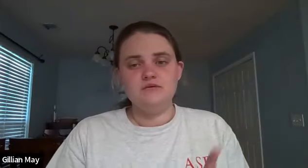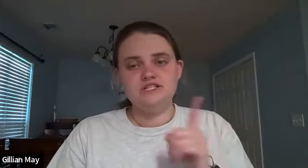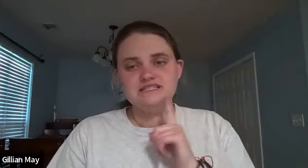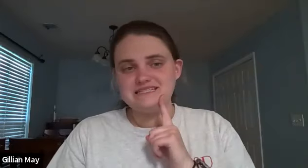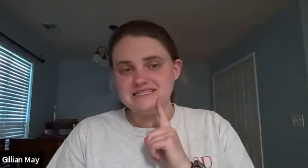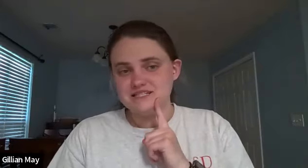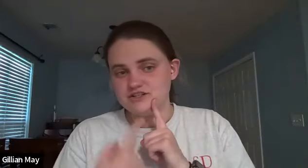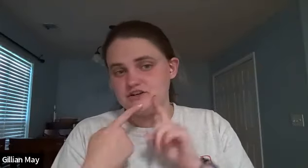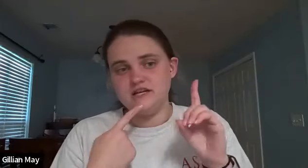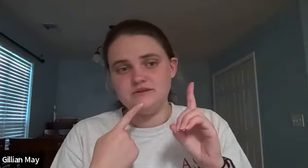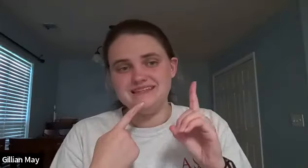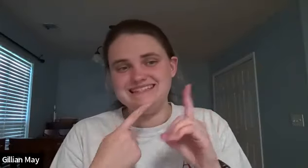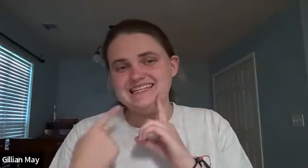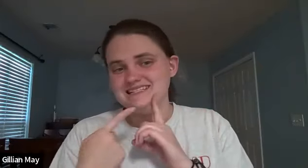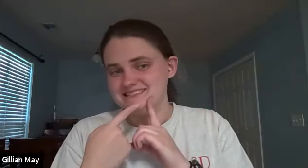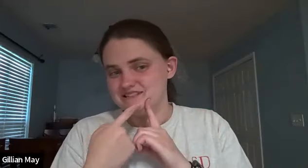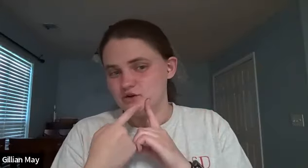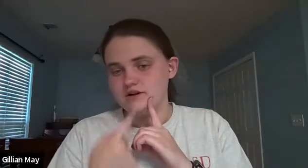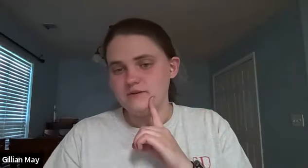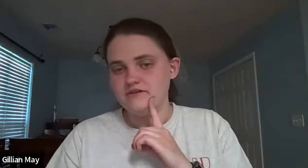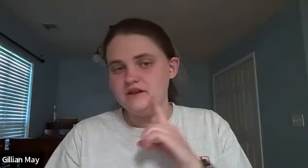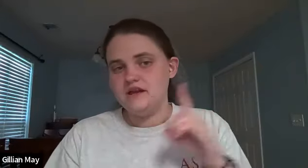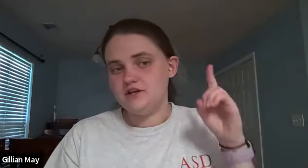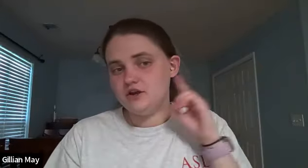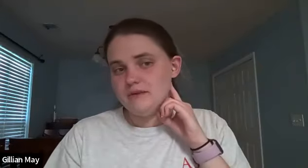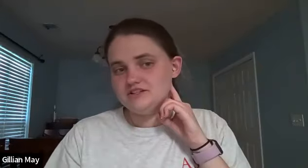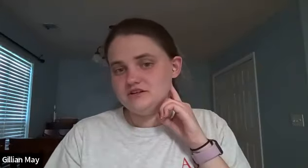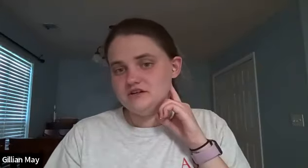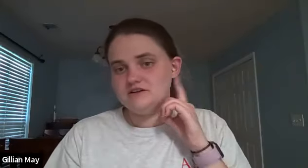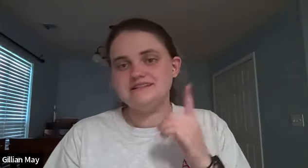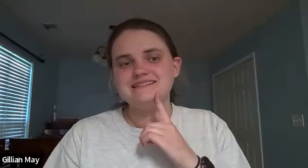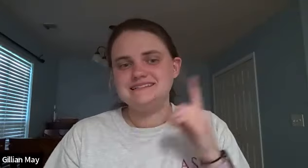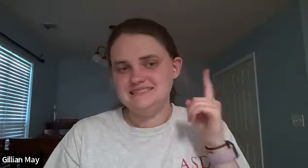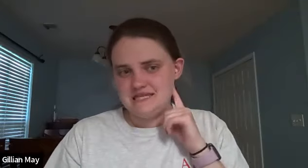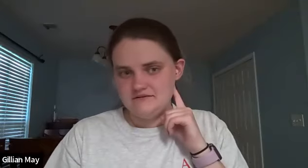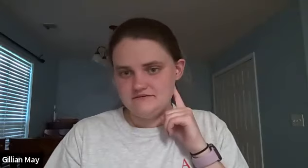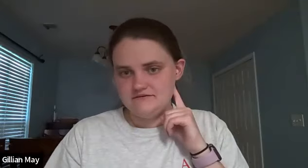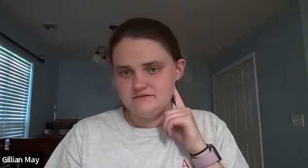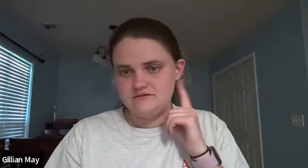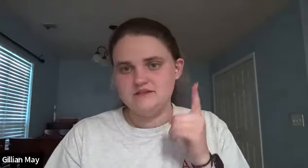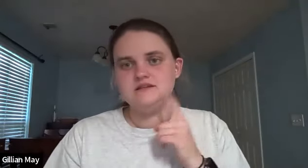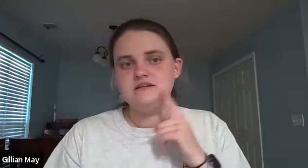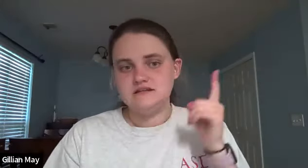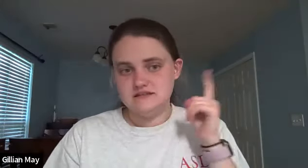which is you're going to start here with the D, corner of your mouth, and you're going to go back to your ear. Deaf,